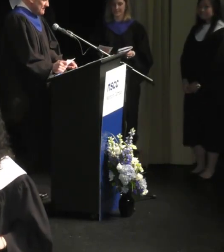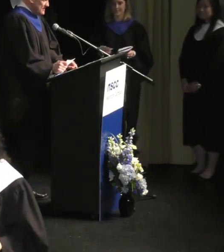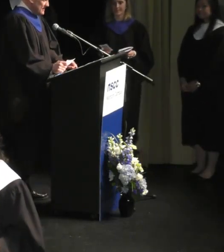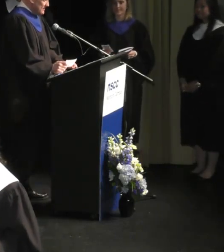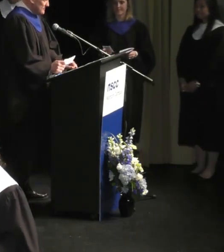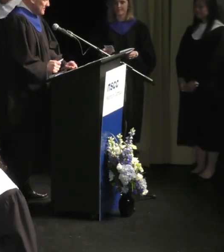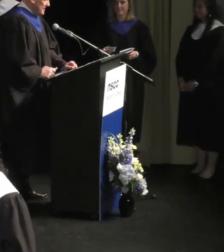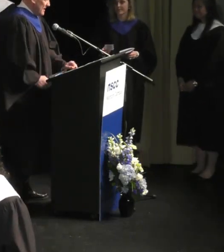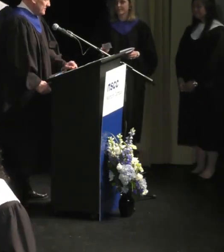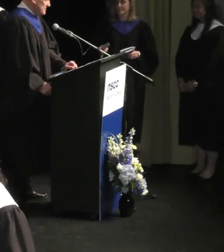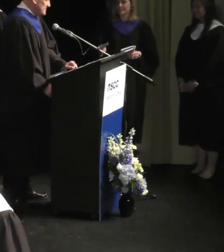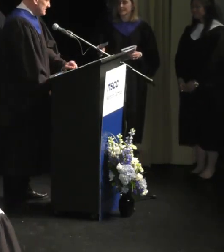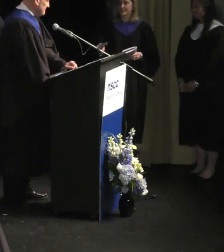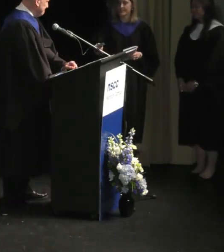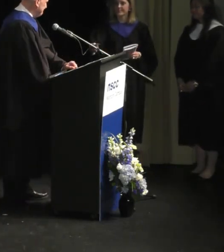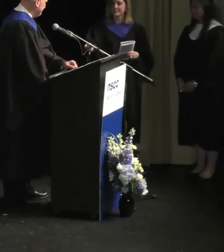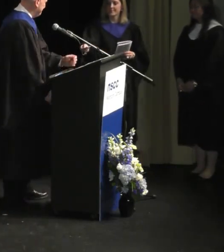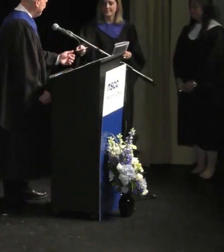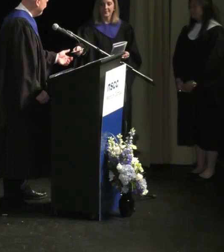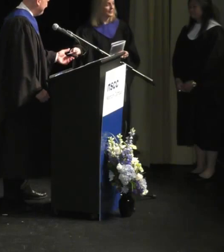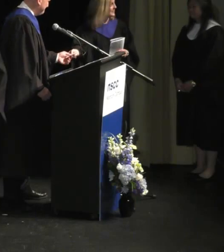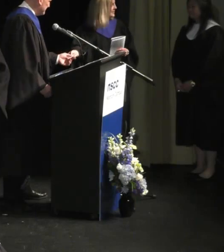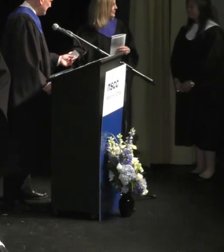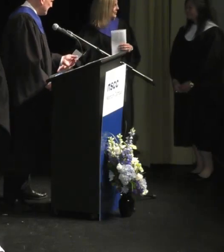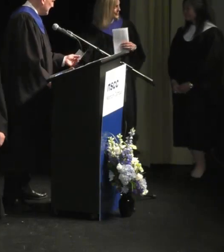Stephen Davidson with honors.